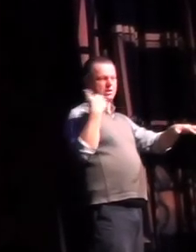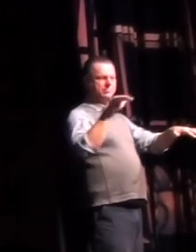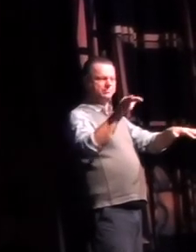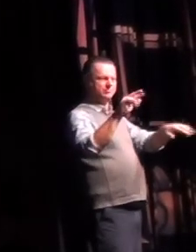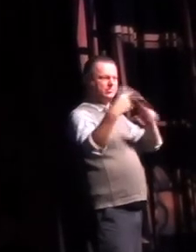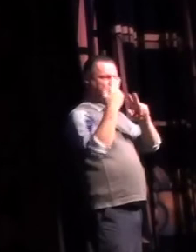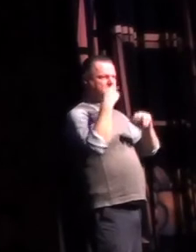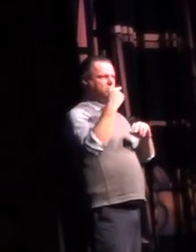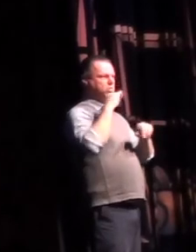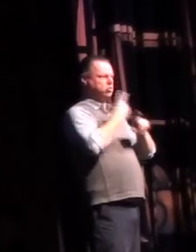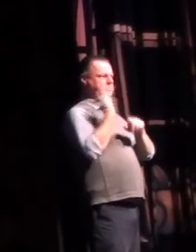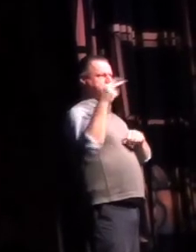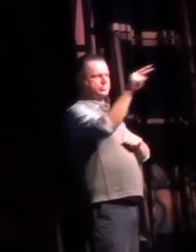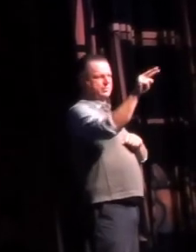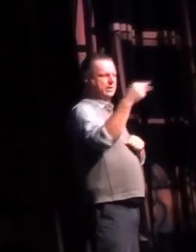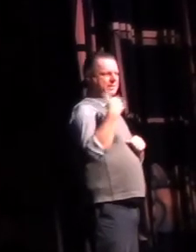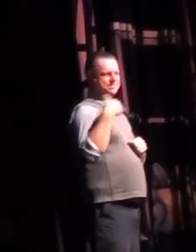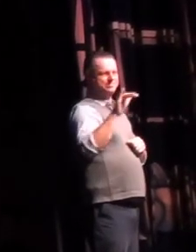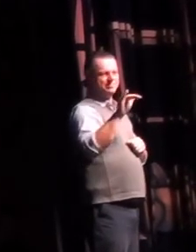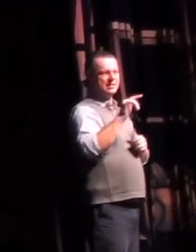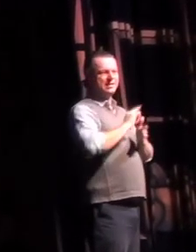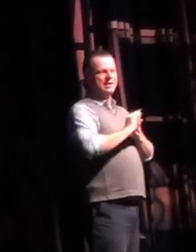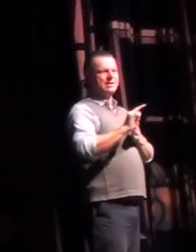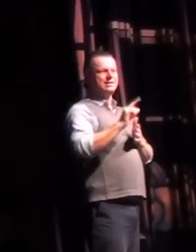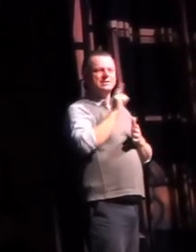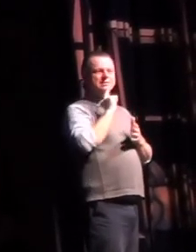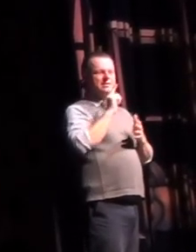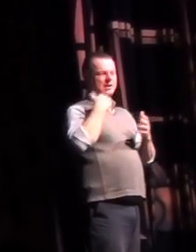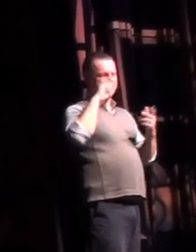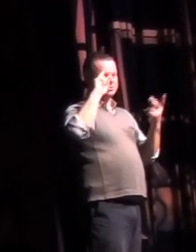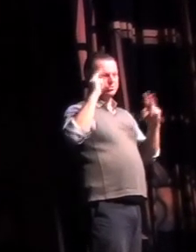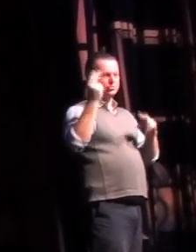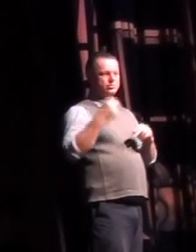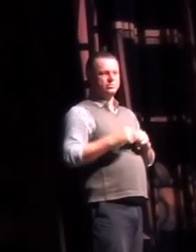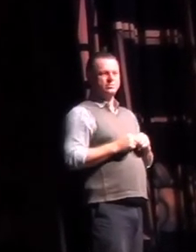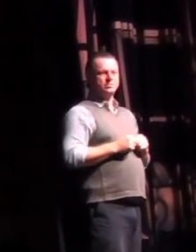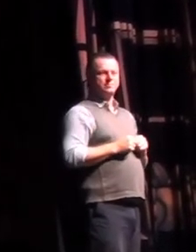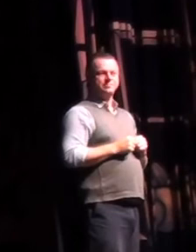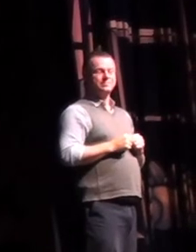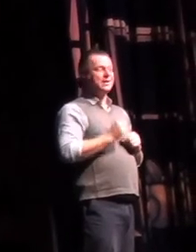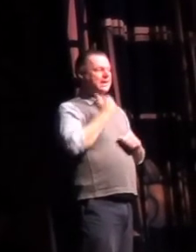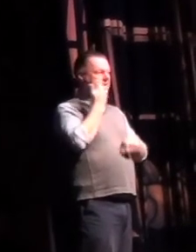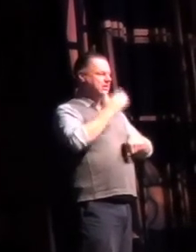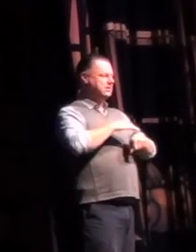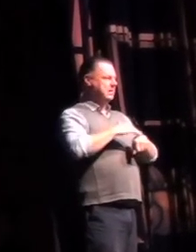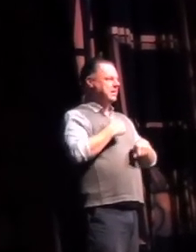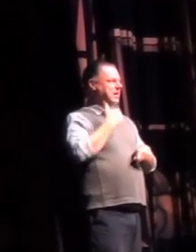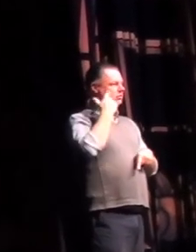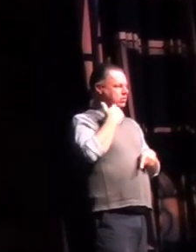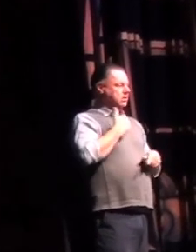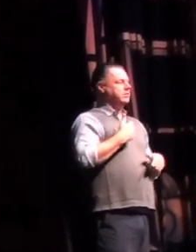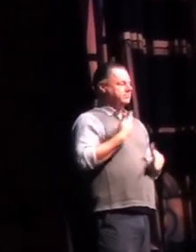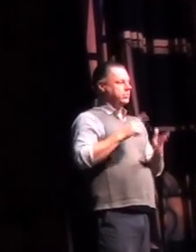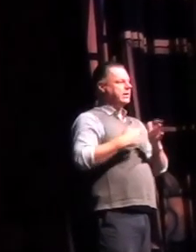talk to me. And then they said, oh no, you got it wrong. That's the thing, like, every time I try to raise